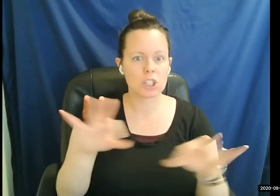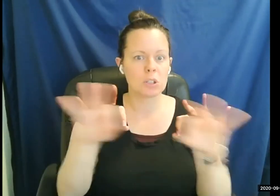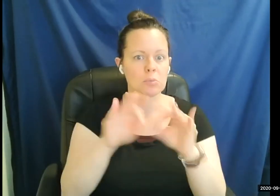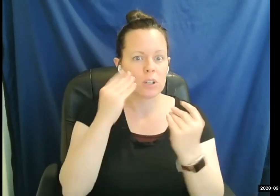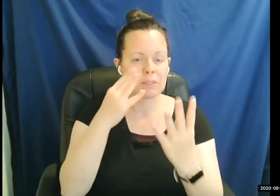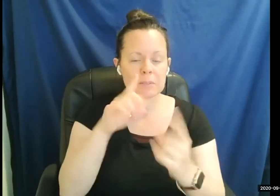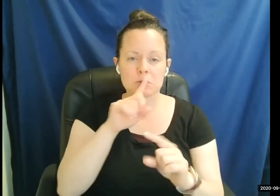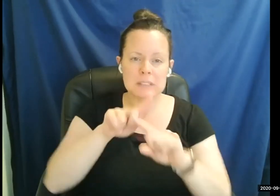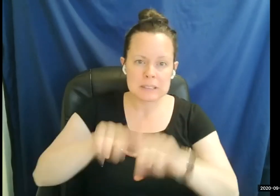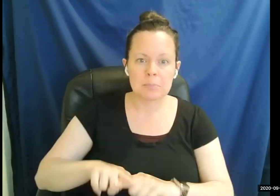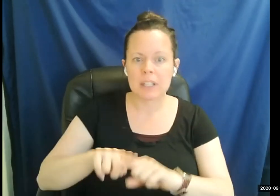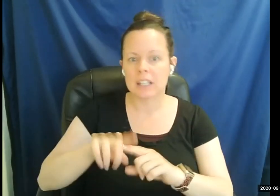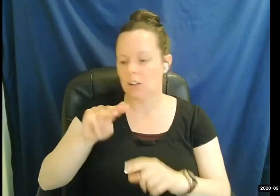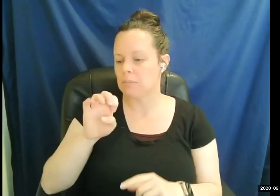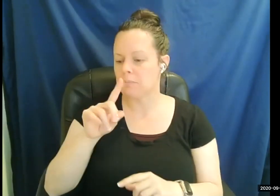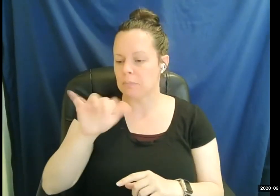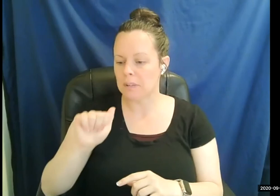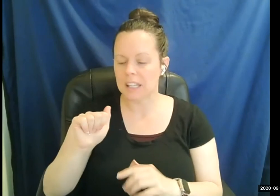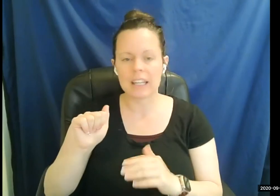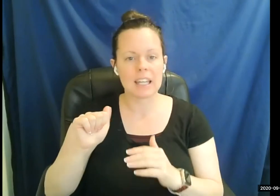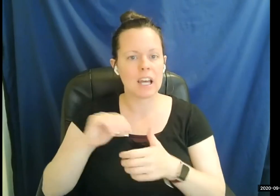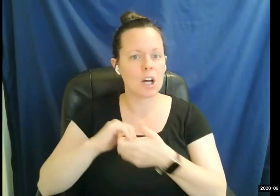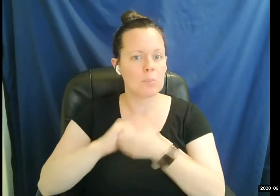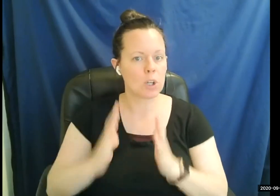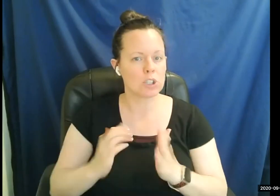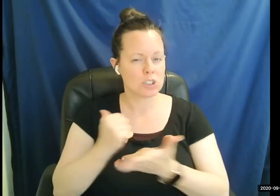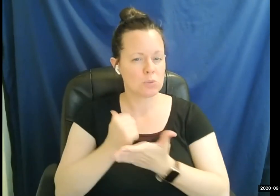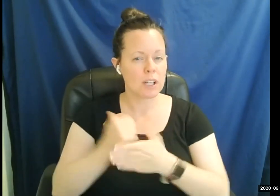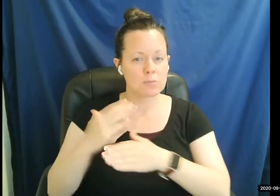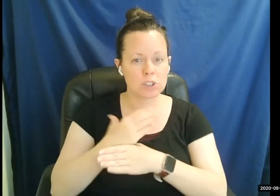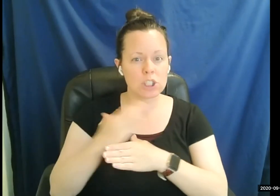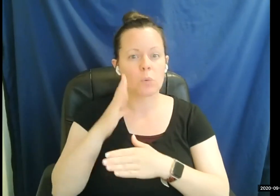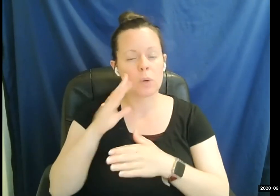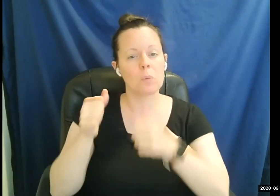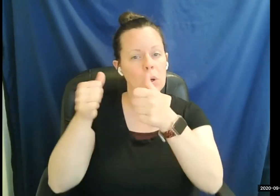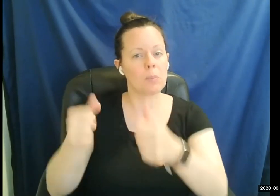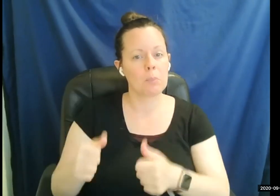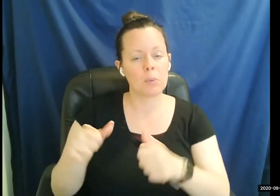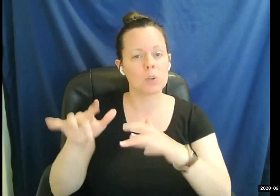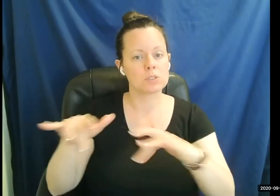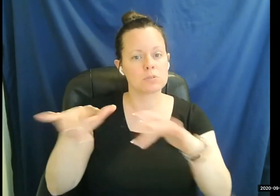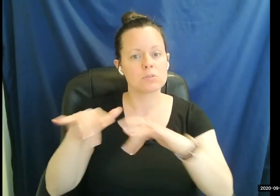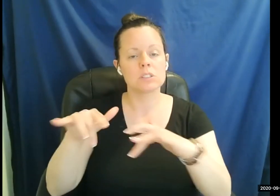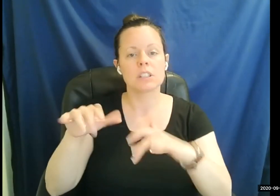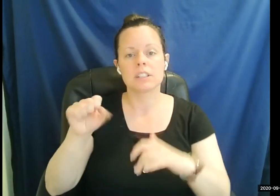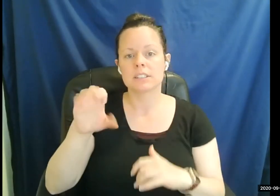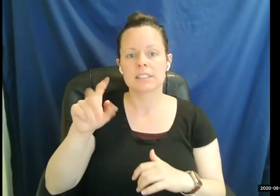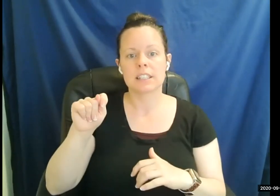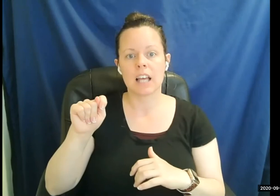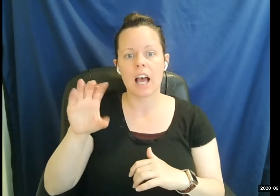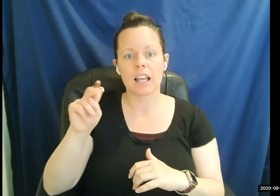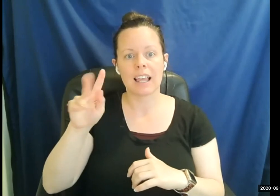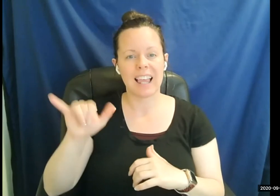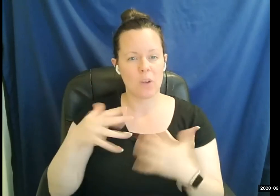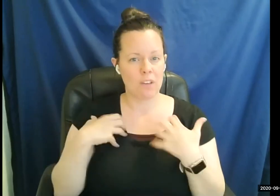on our media partners to help share this. We'll continue to post the recordings on the Scott County Health Department's website,